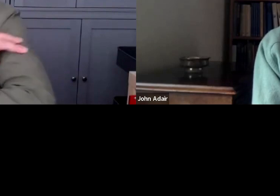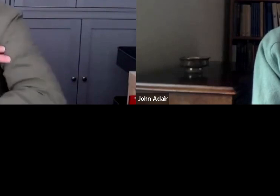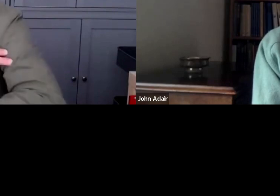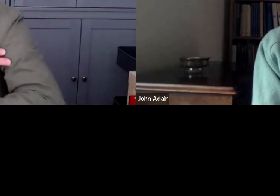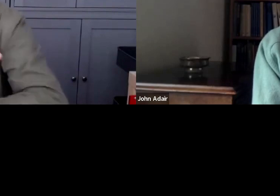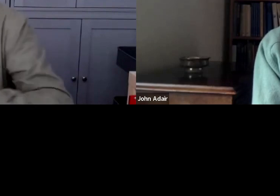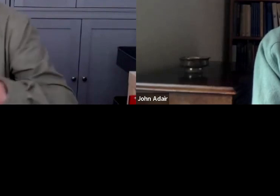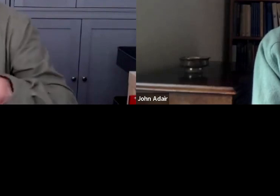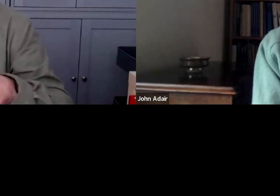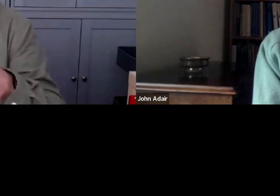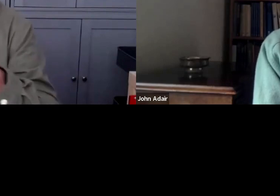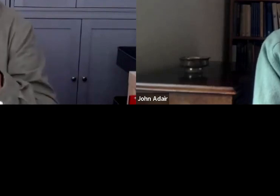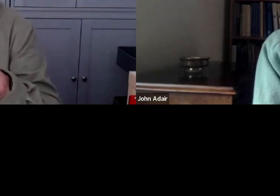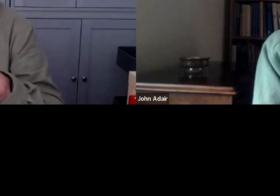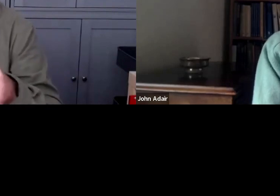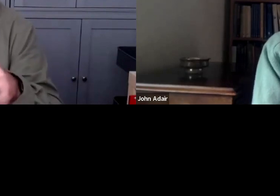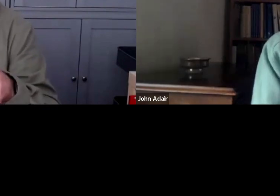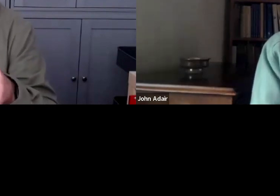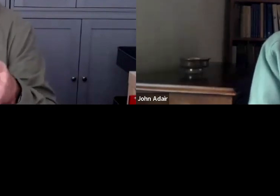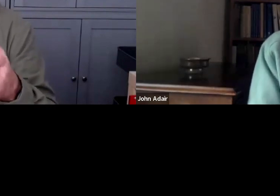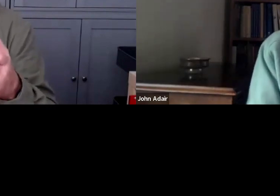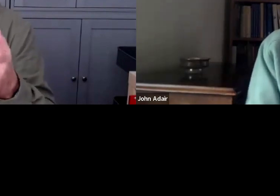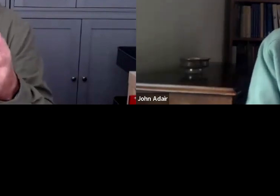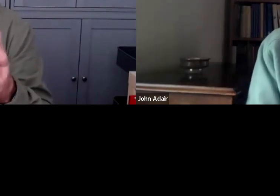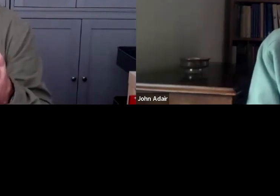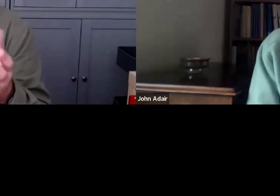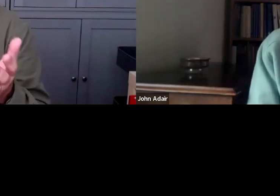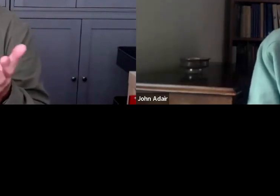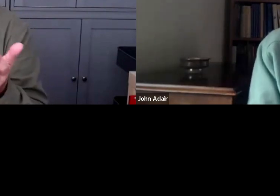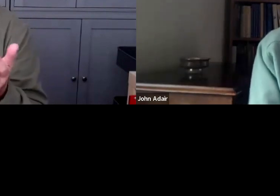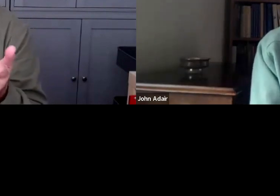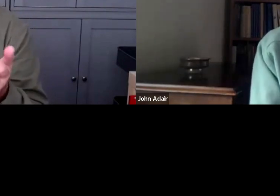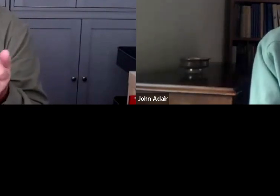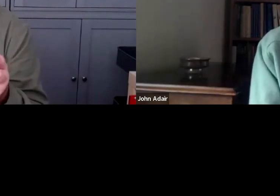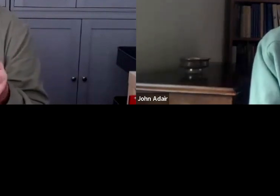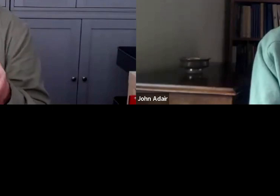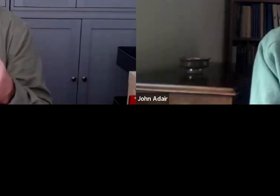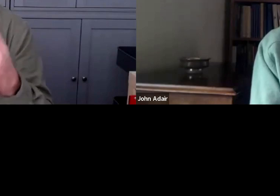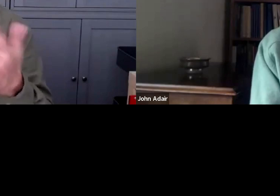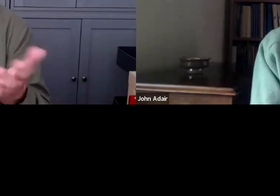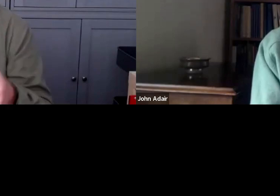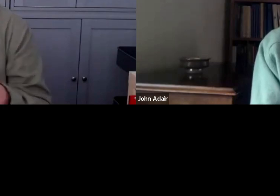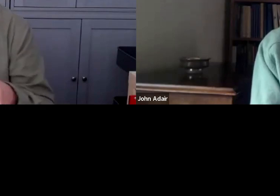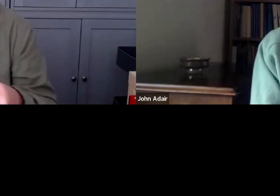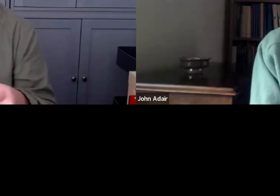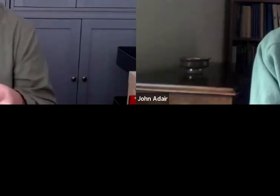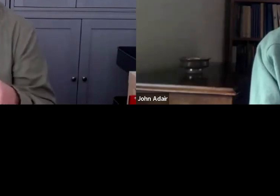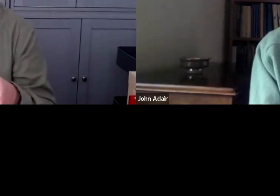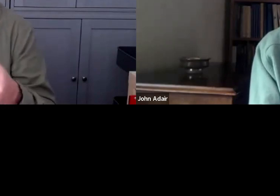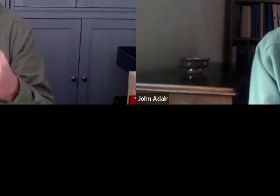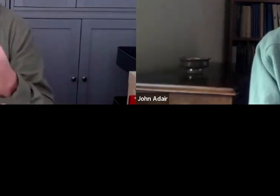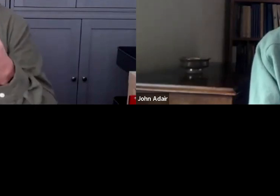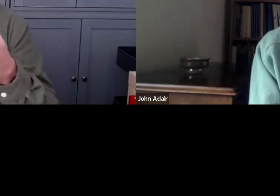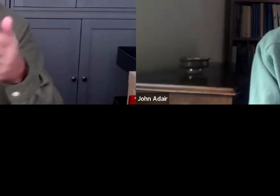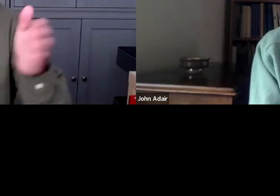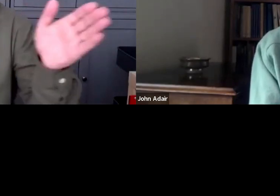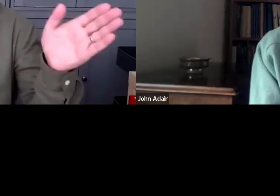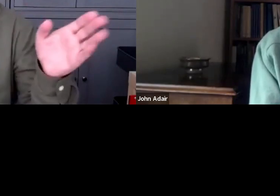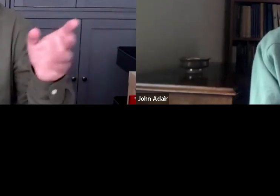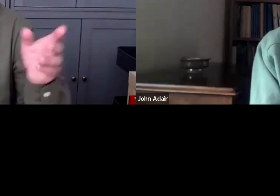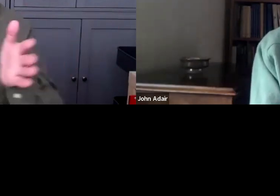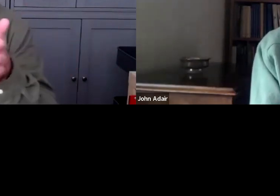We're delighted to welcome staff and members from ILM